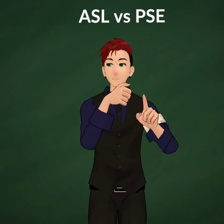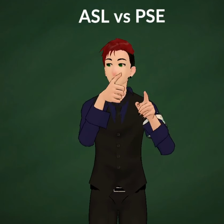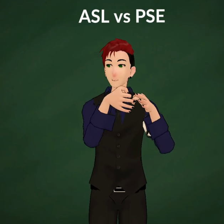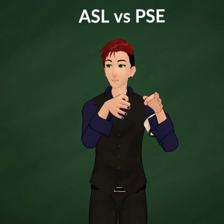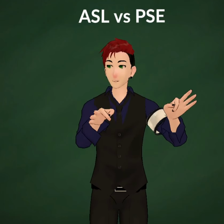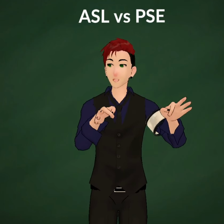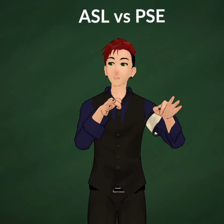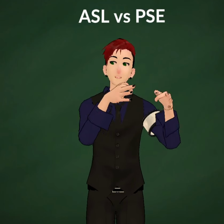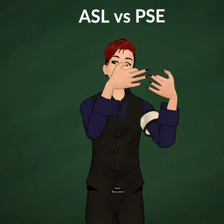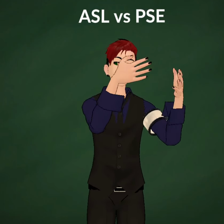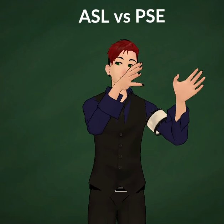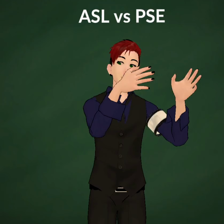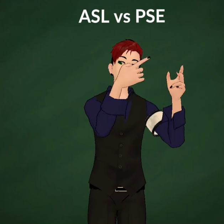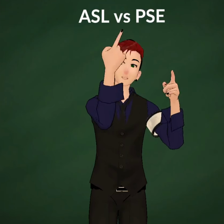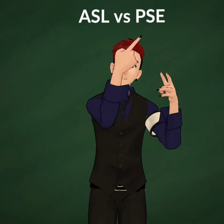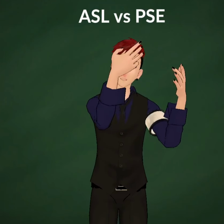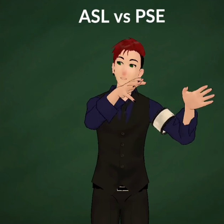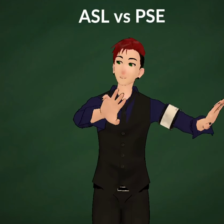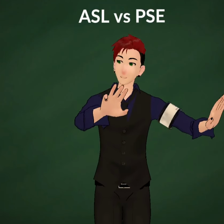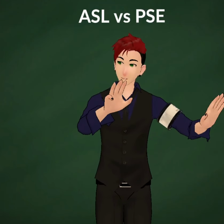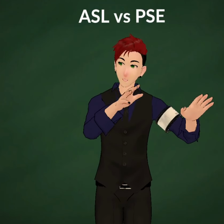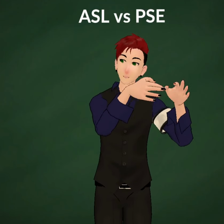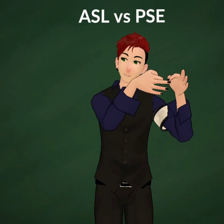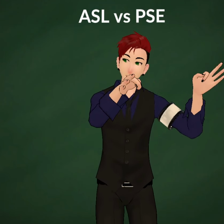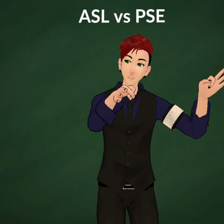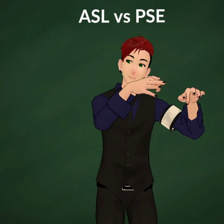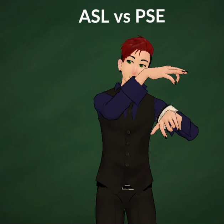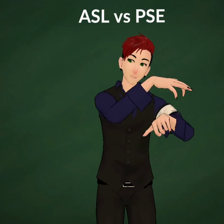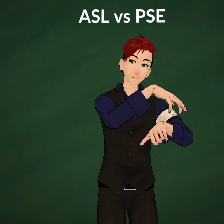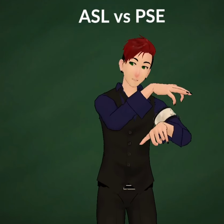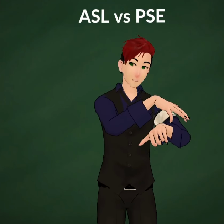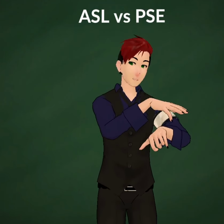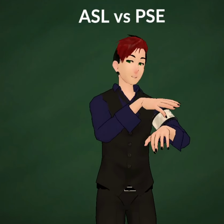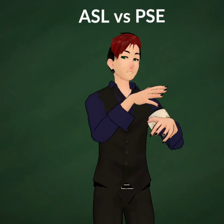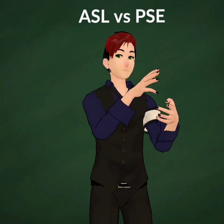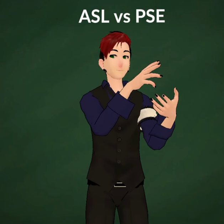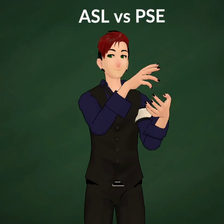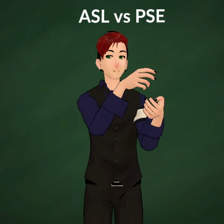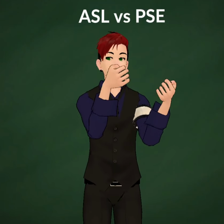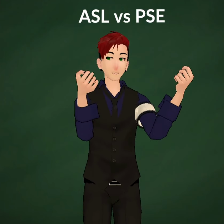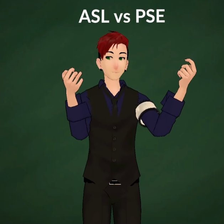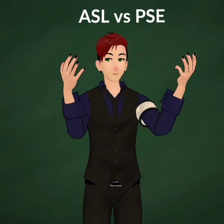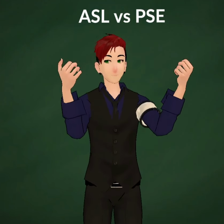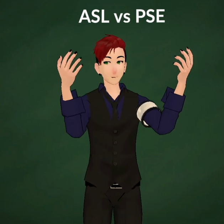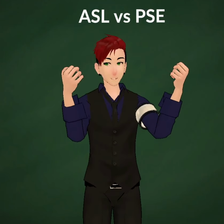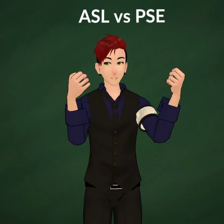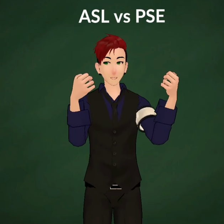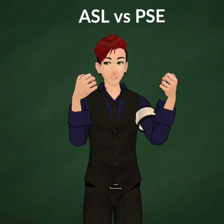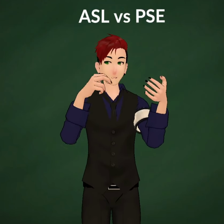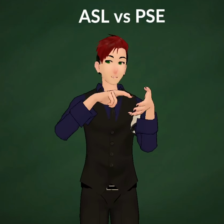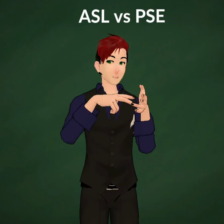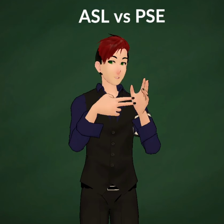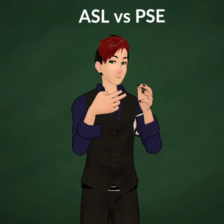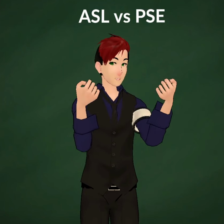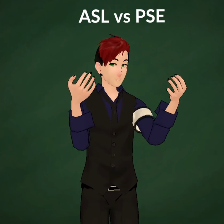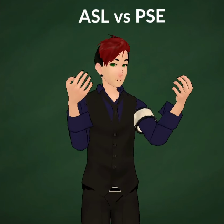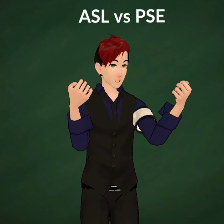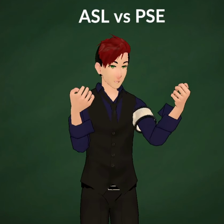itself is not a language. It is taking something that is already a language, English, and manually coding it, which means signing